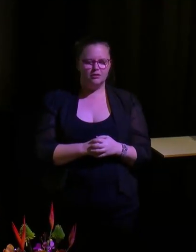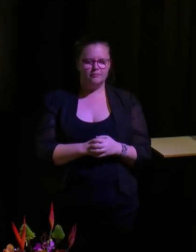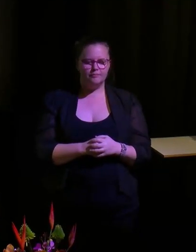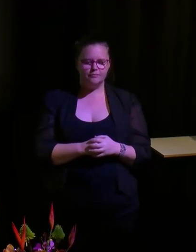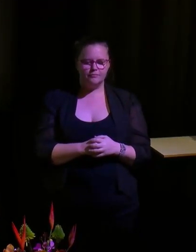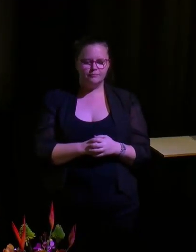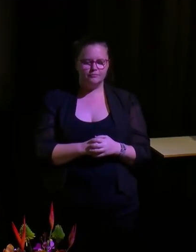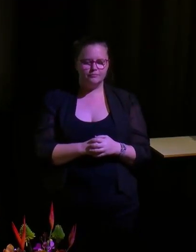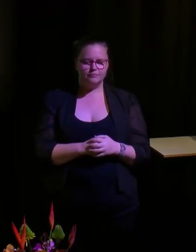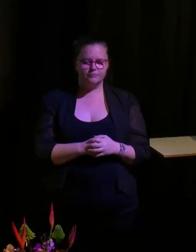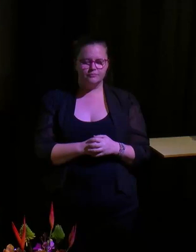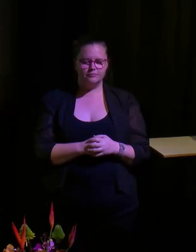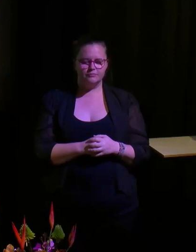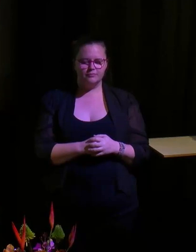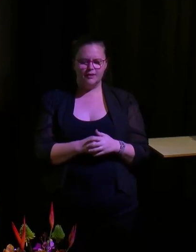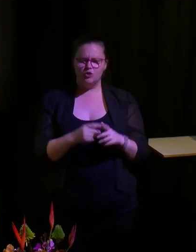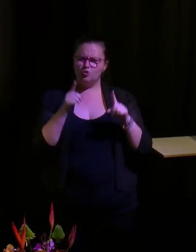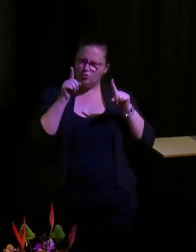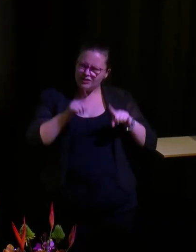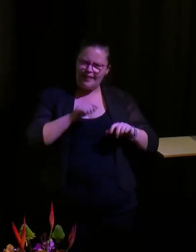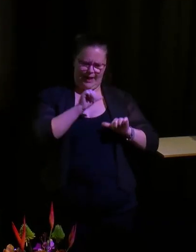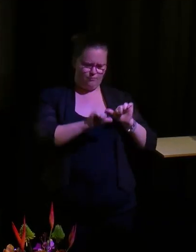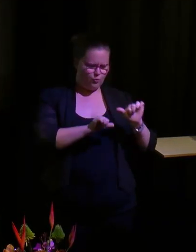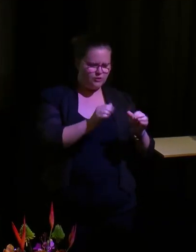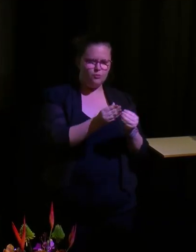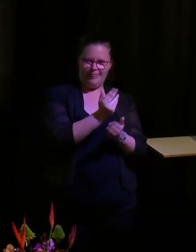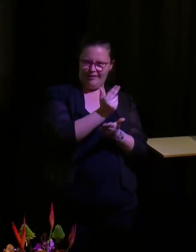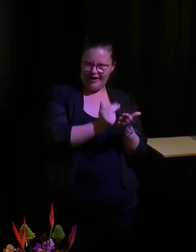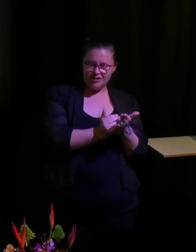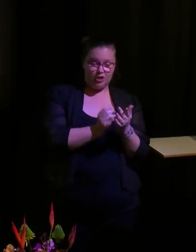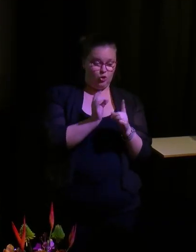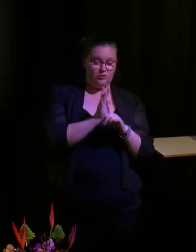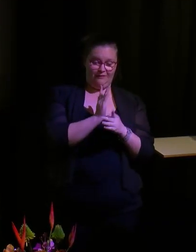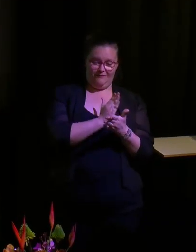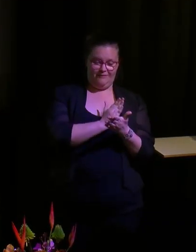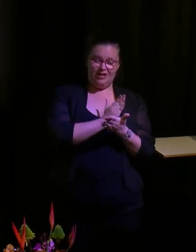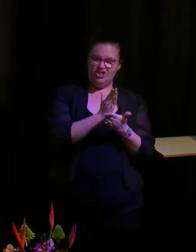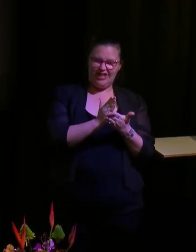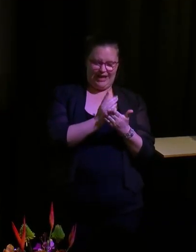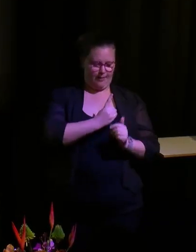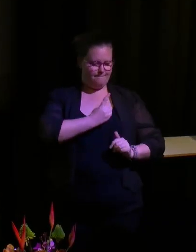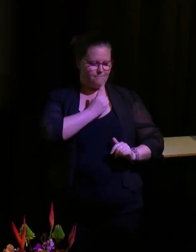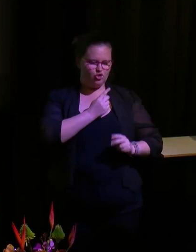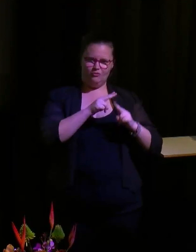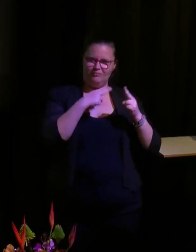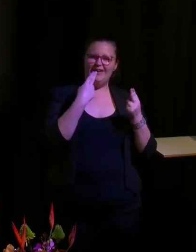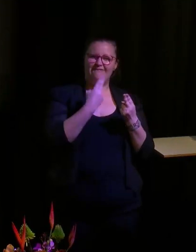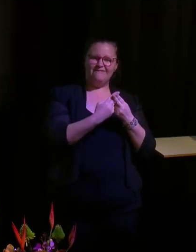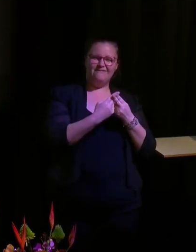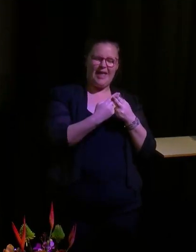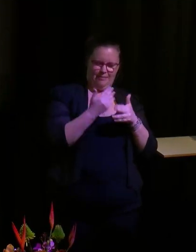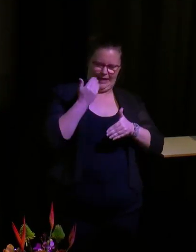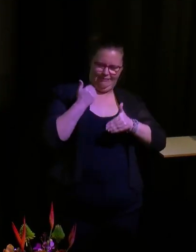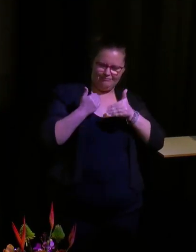To begin the process with the artists, you shared a personal family archive about your father, which wasn't